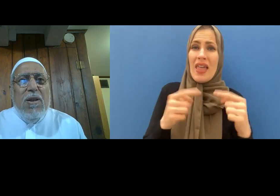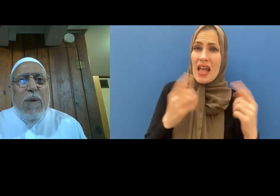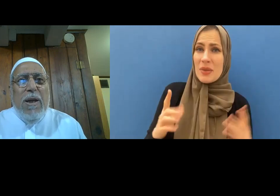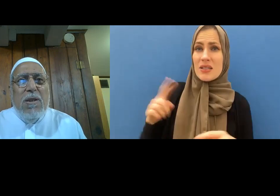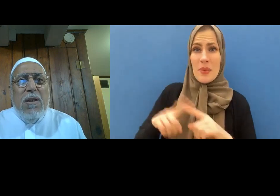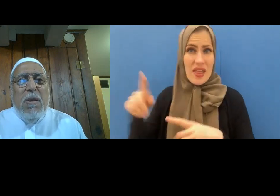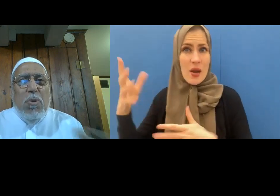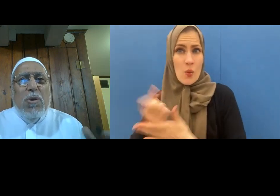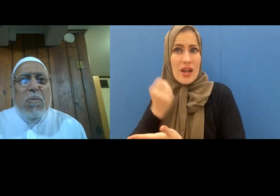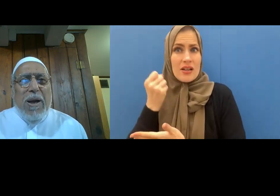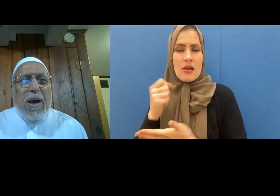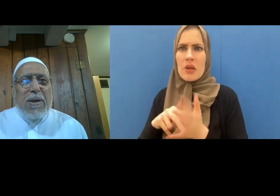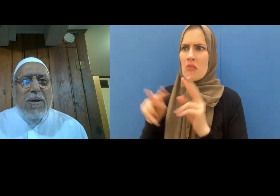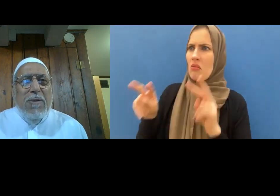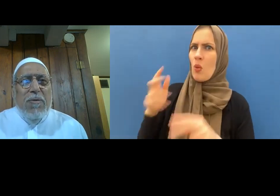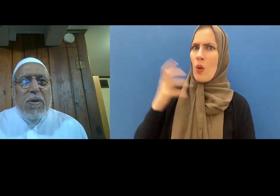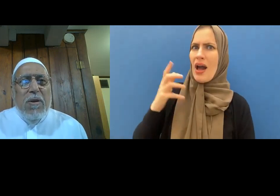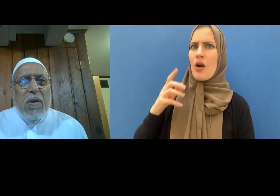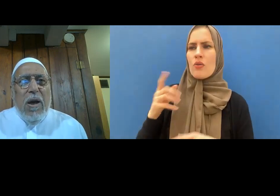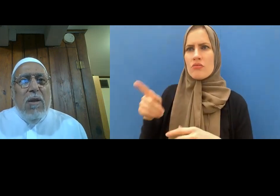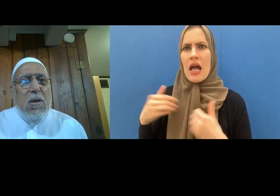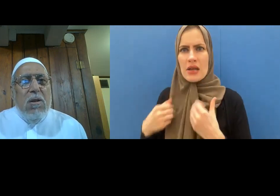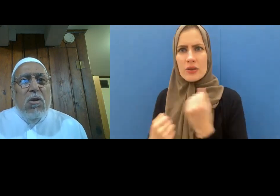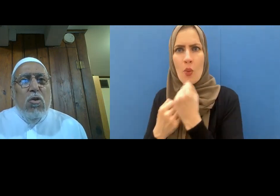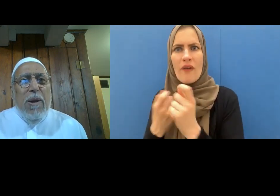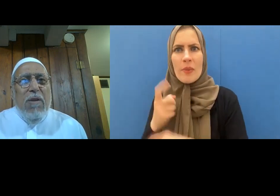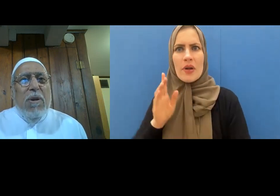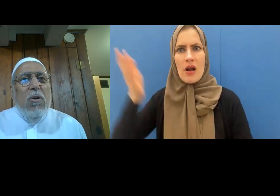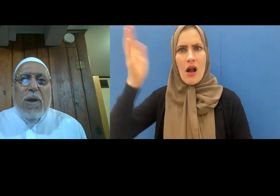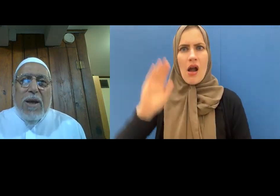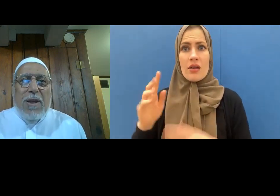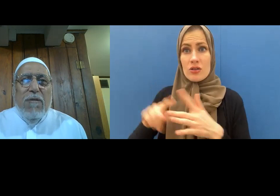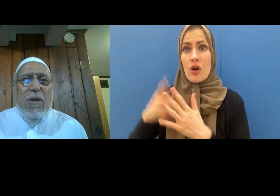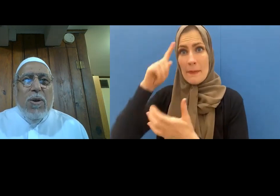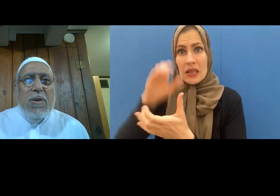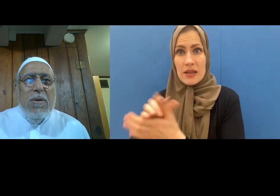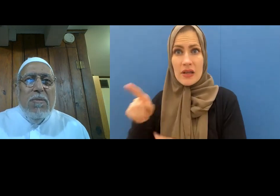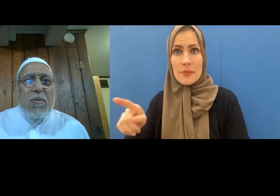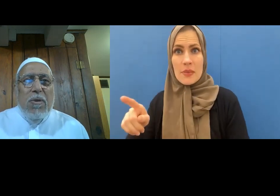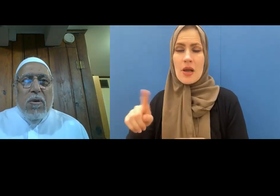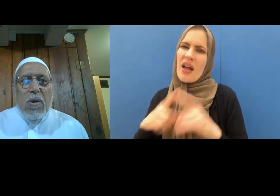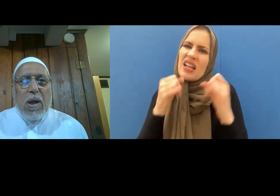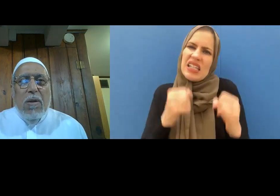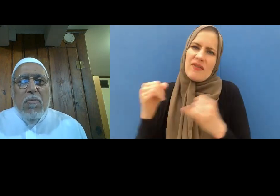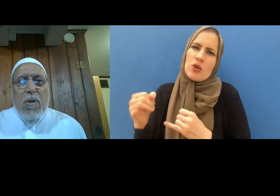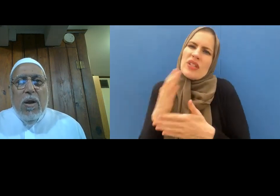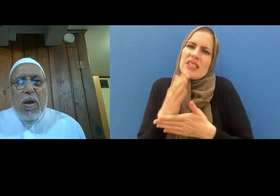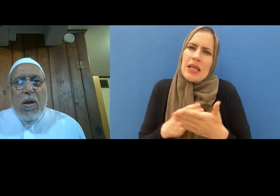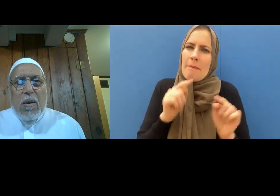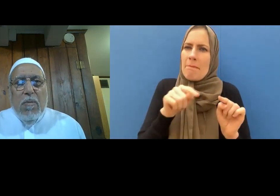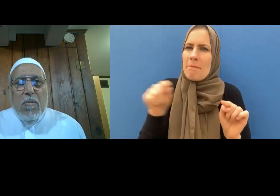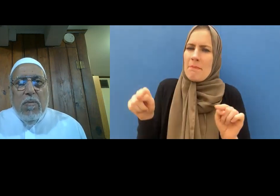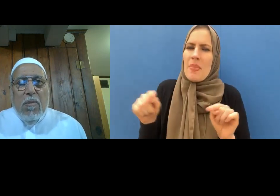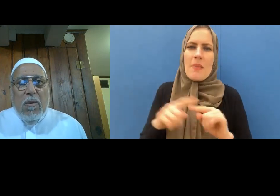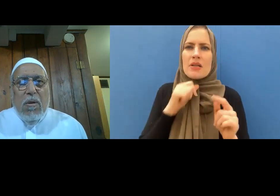that this man is supported by God. And they started to believe, but only as individuals, okay?